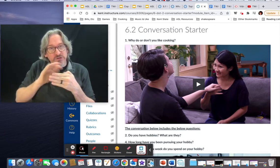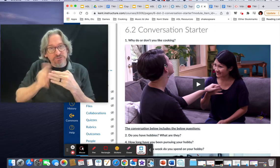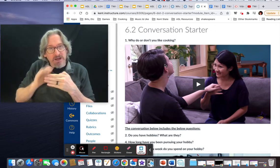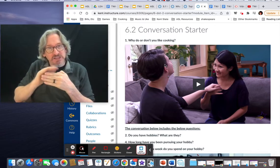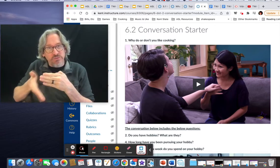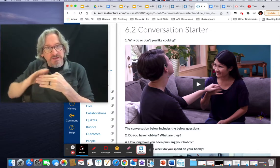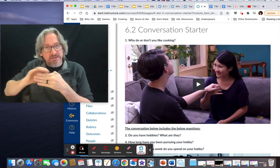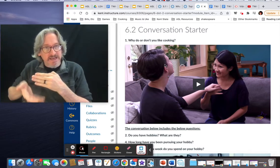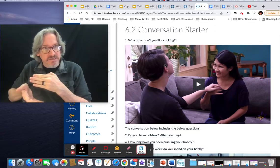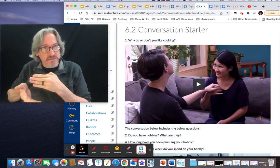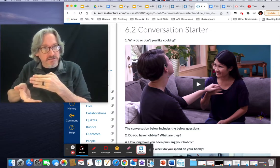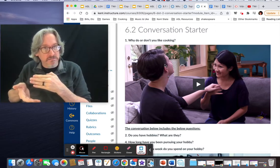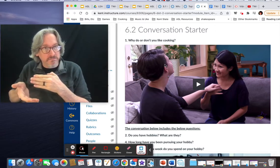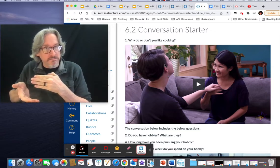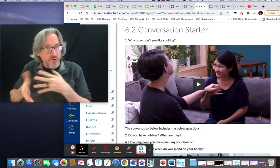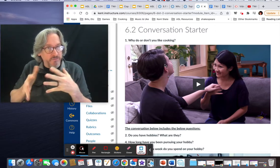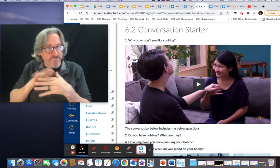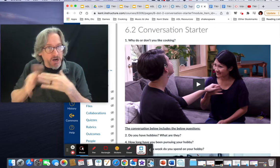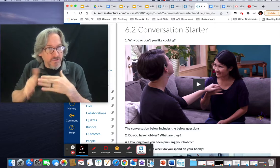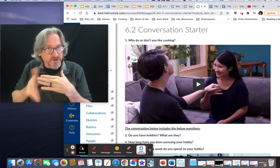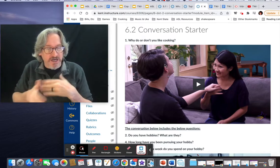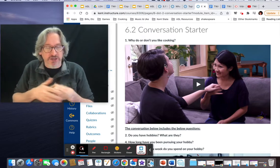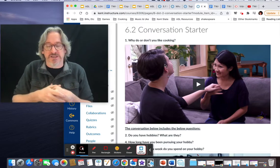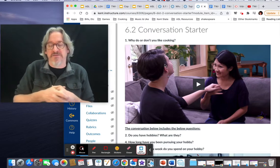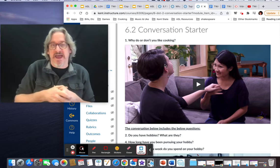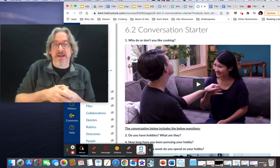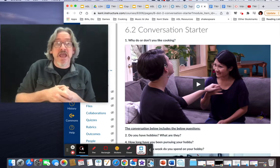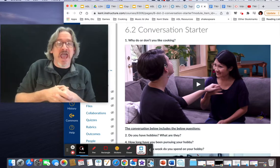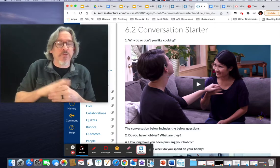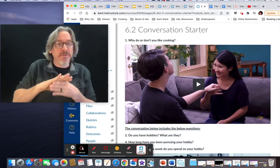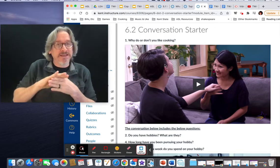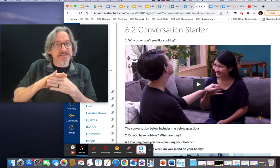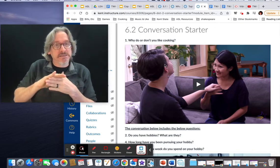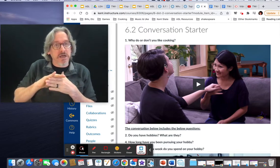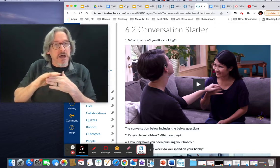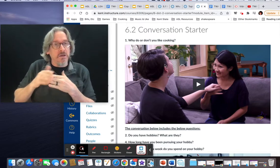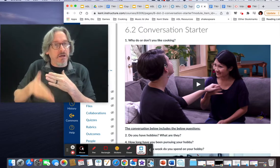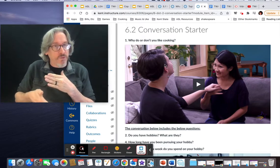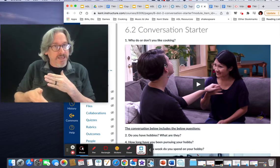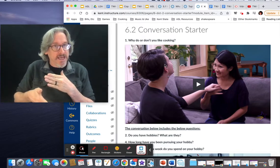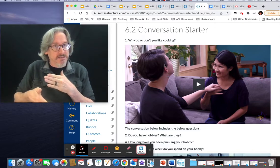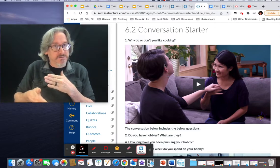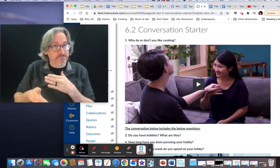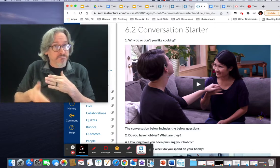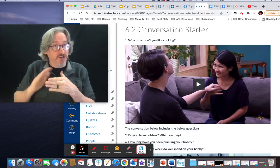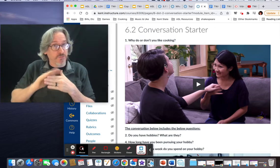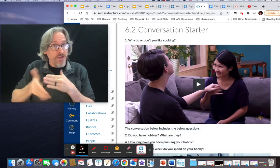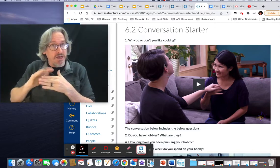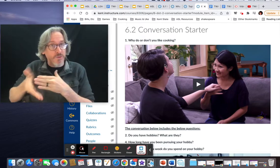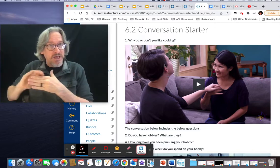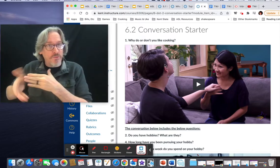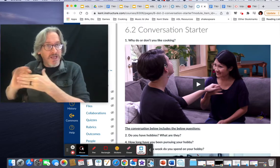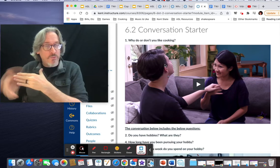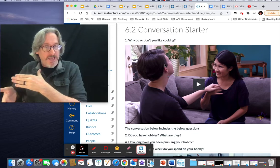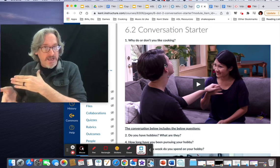he responds with this, or a couple variations on that. And what he means is on the weekends, right?